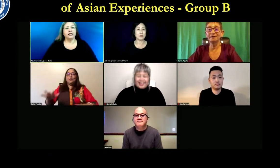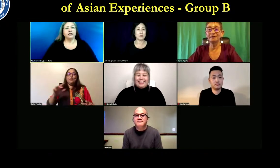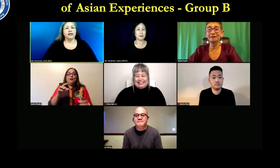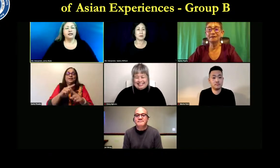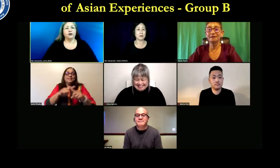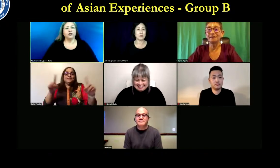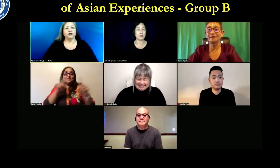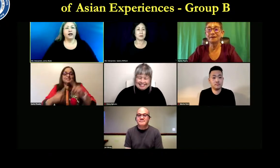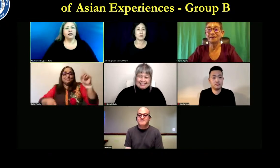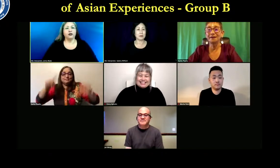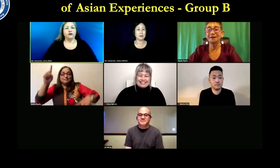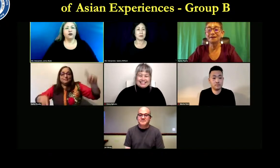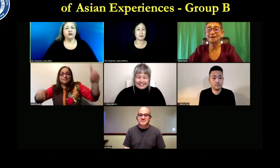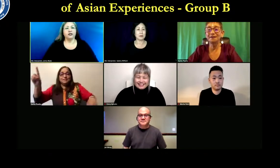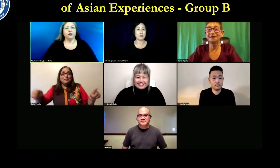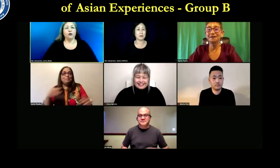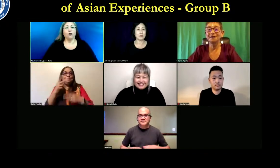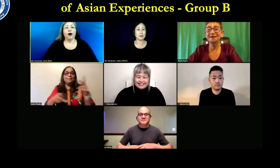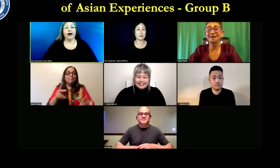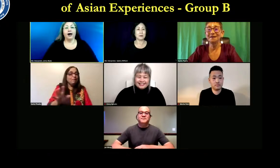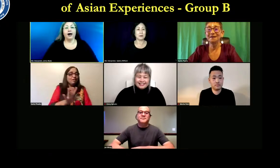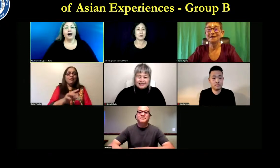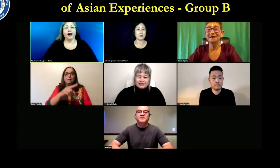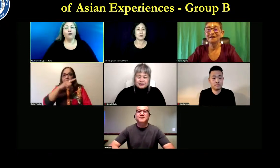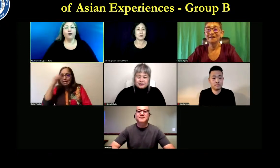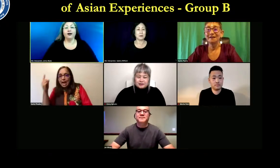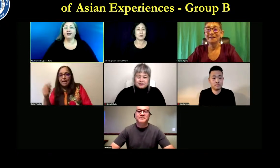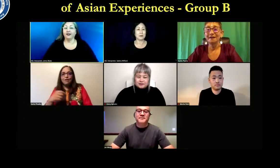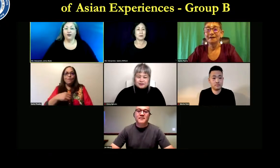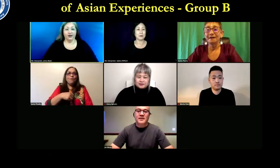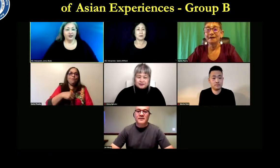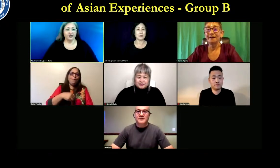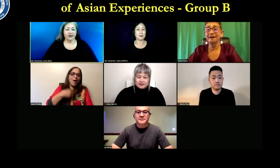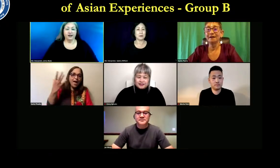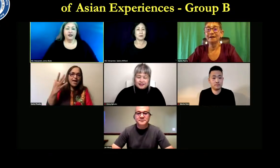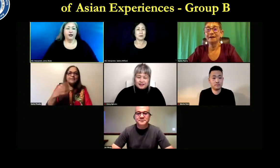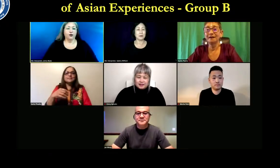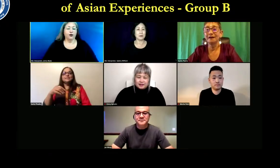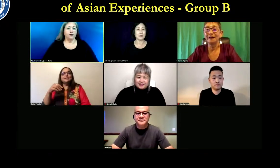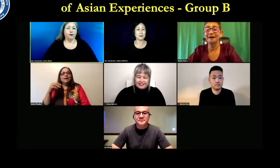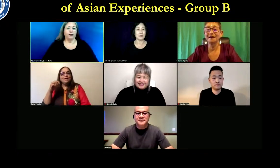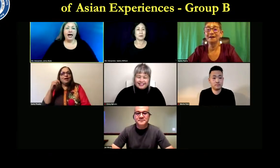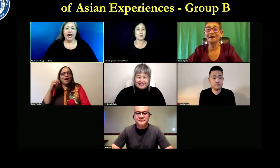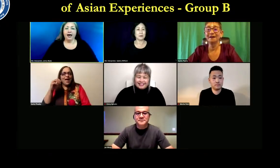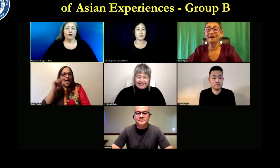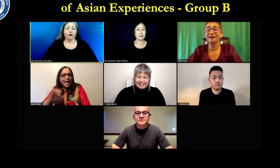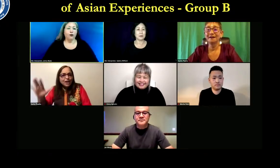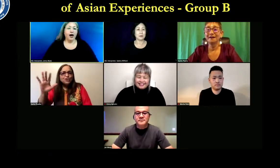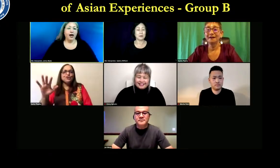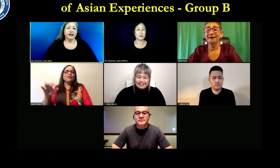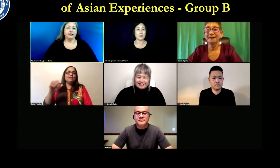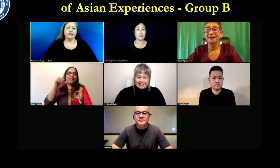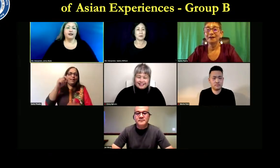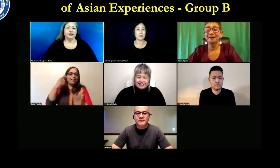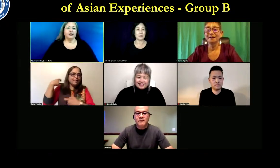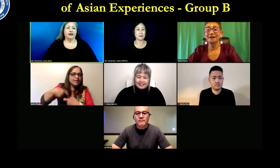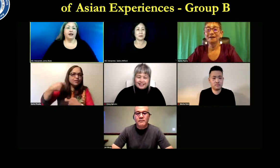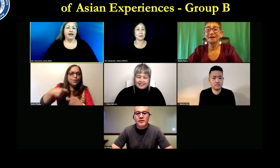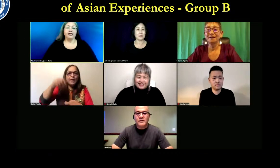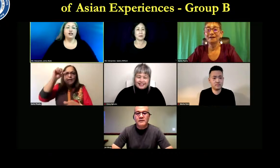the United States, I went to Gallaudet University. Wow, what a difference. There were Black,